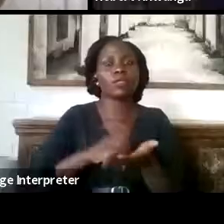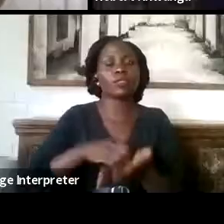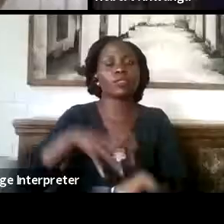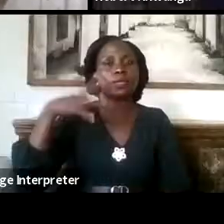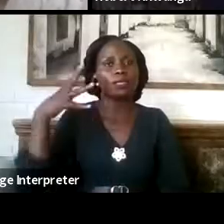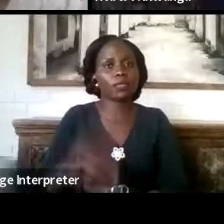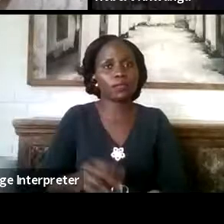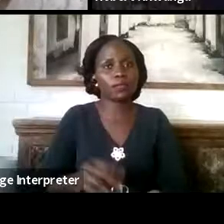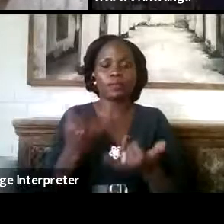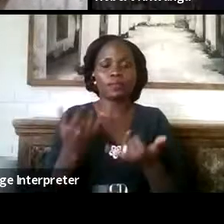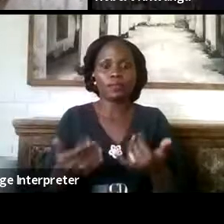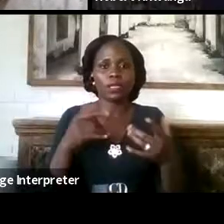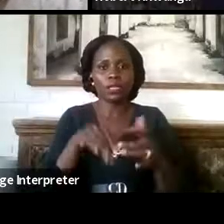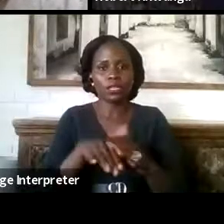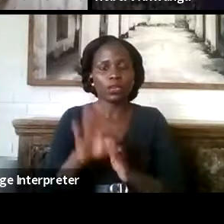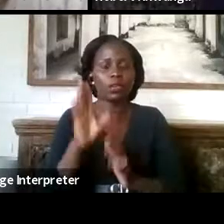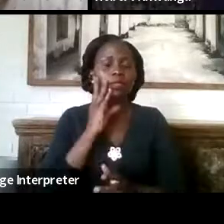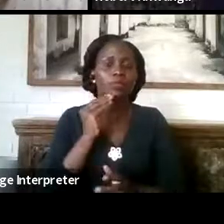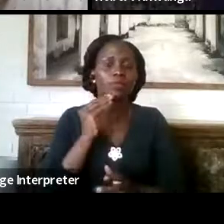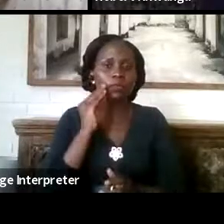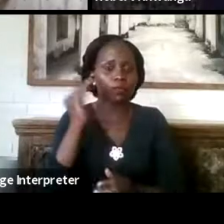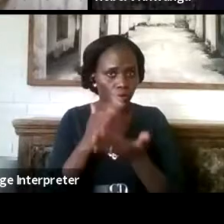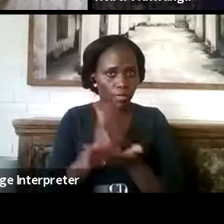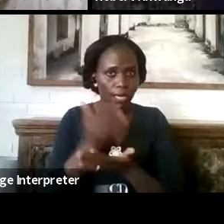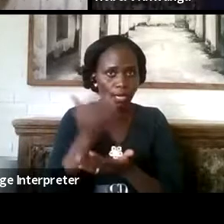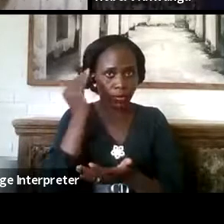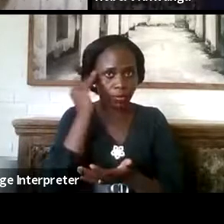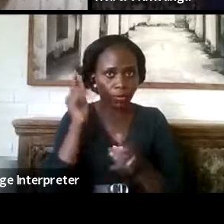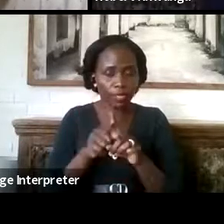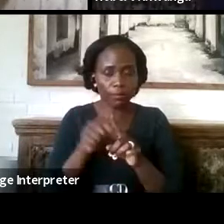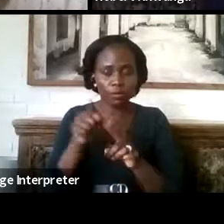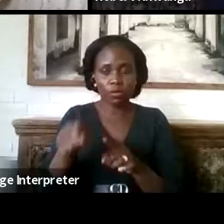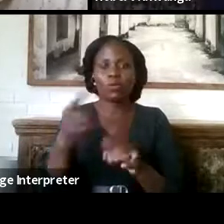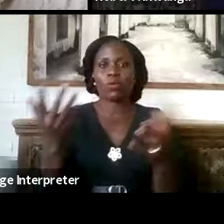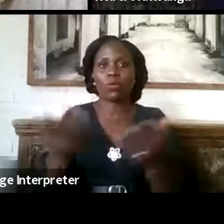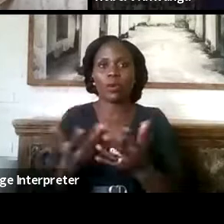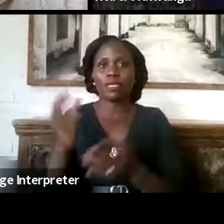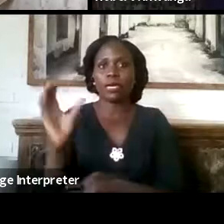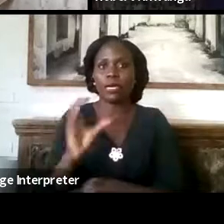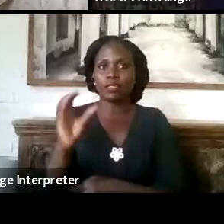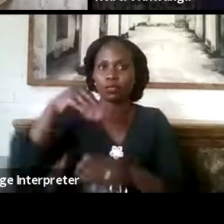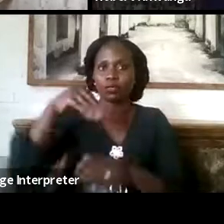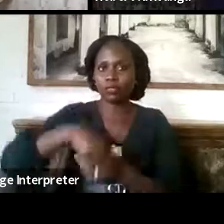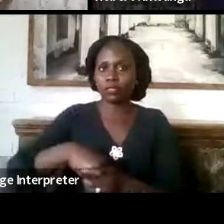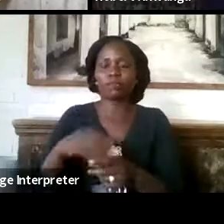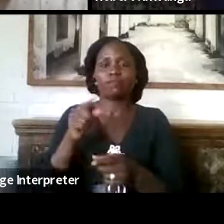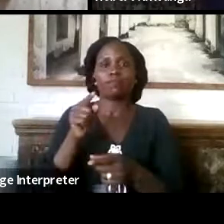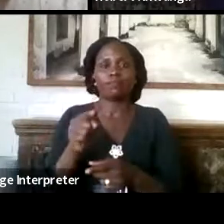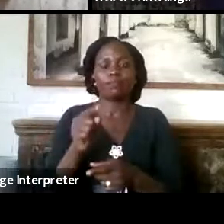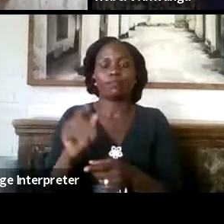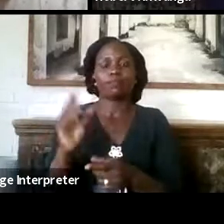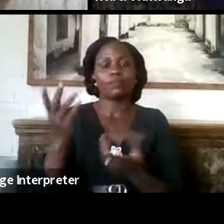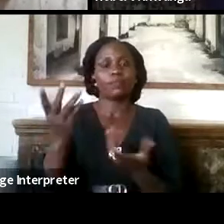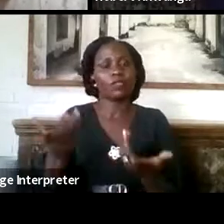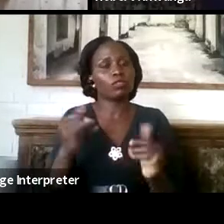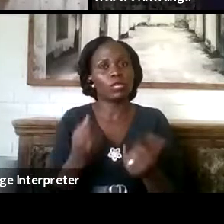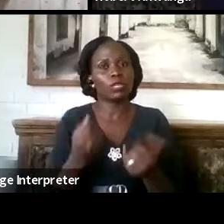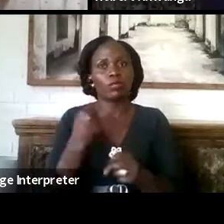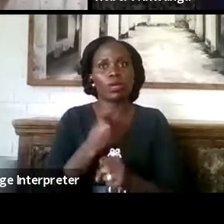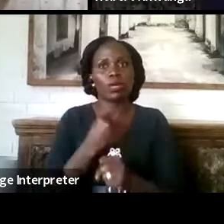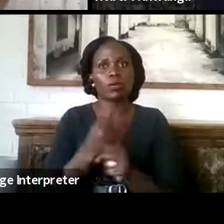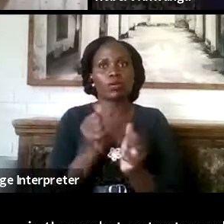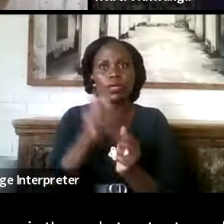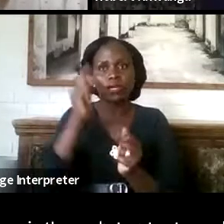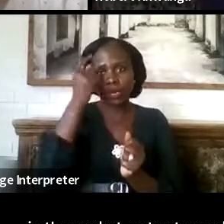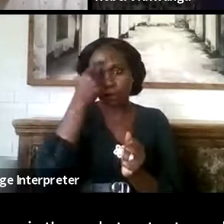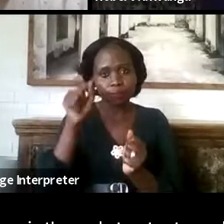I know you also sit on the council in Maputo, try to work with the government to cost